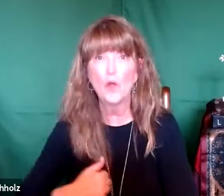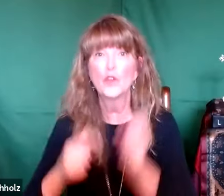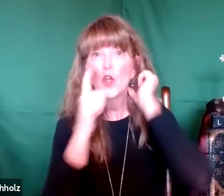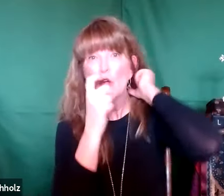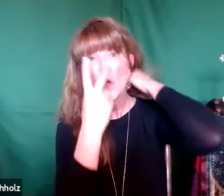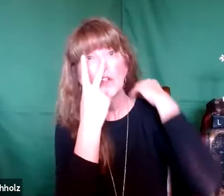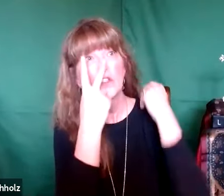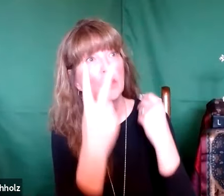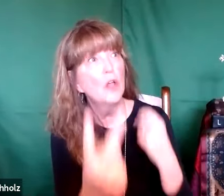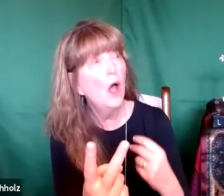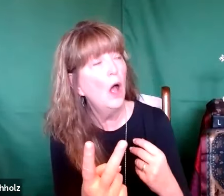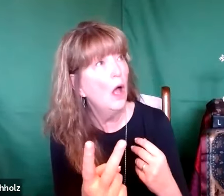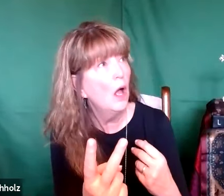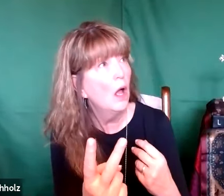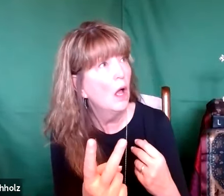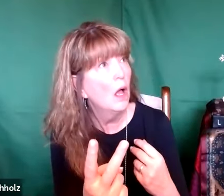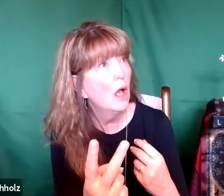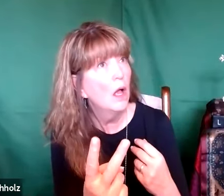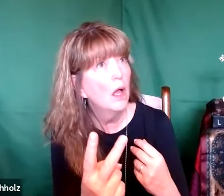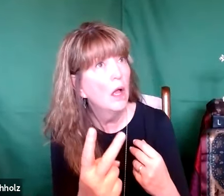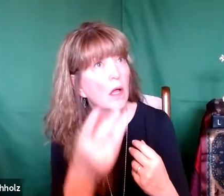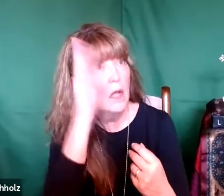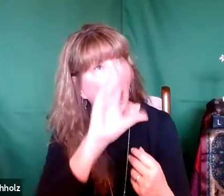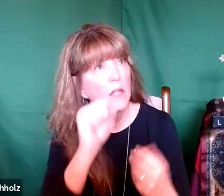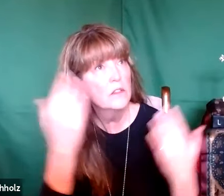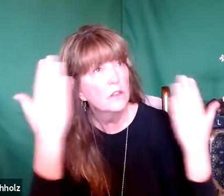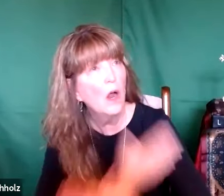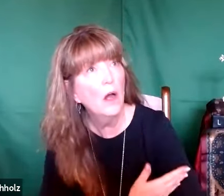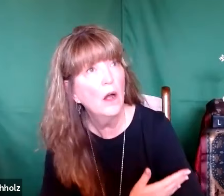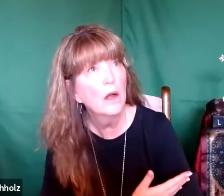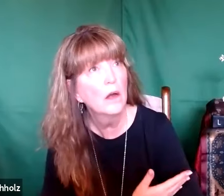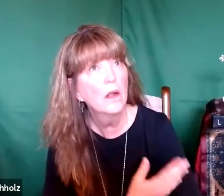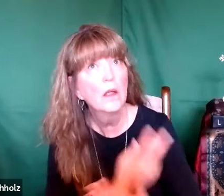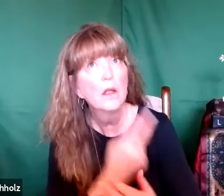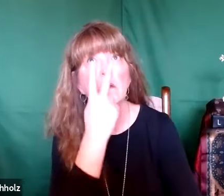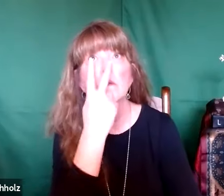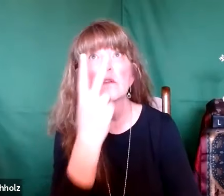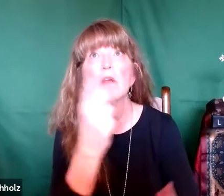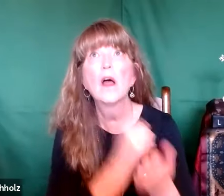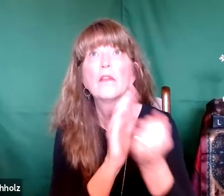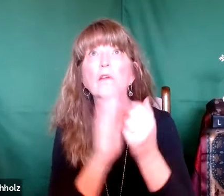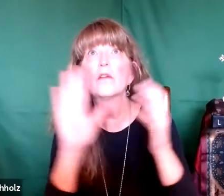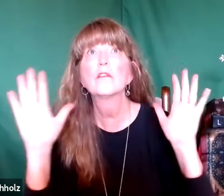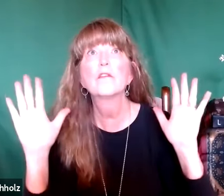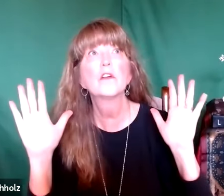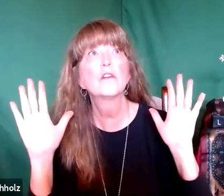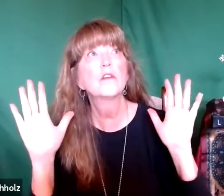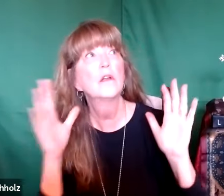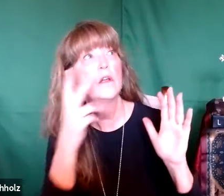Exactly as that Roman soldier who saw God hanging in the darkness,